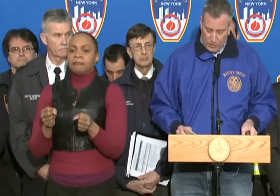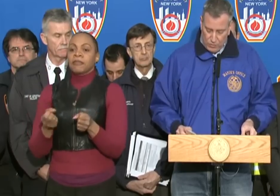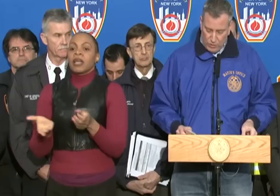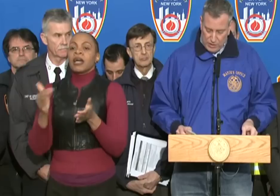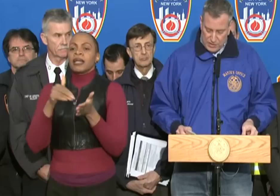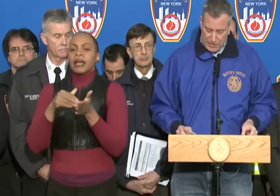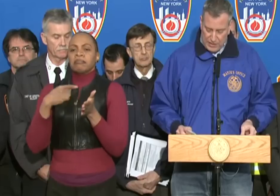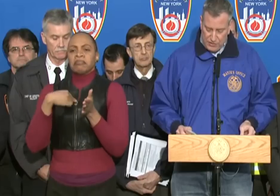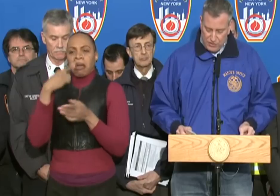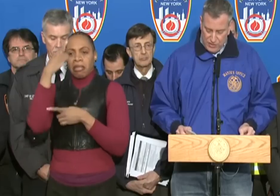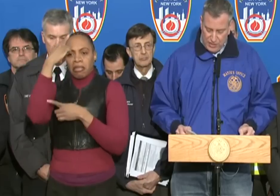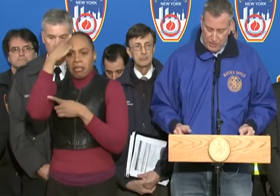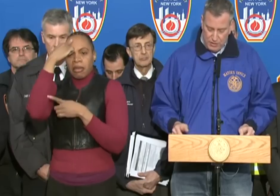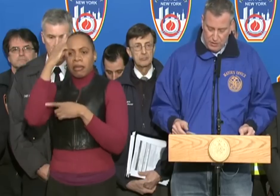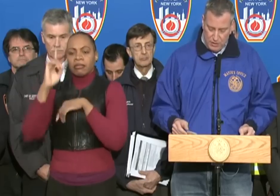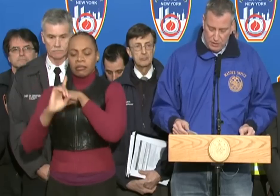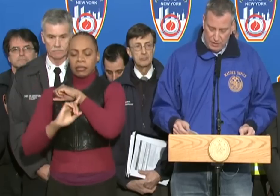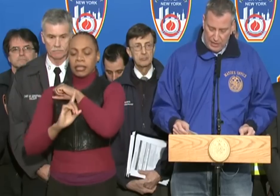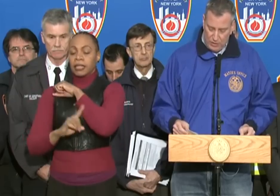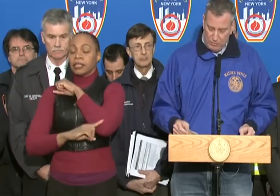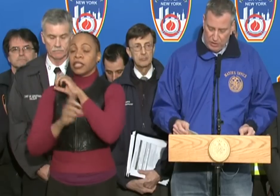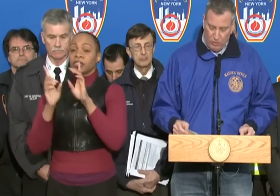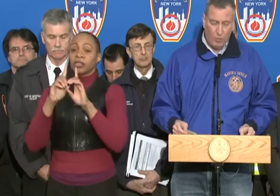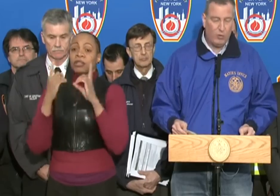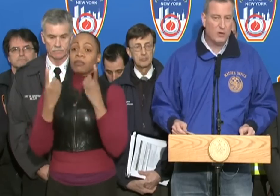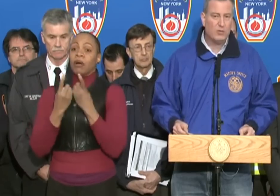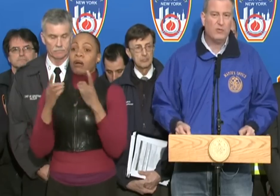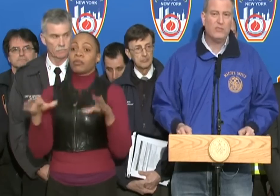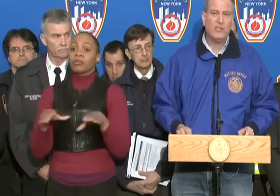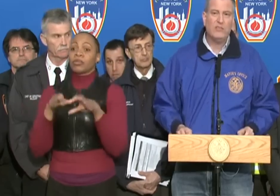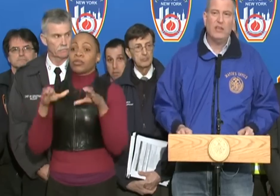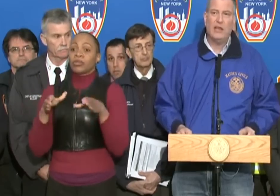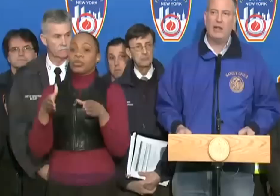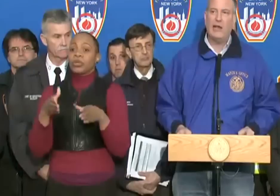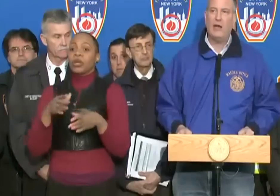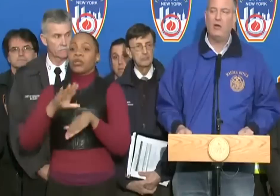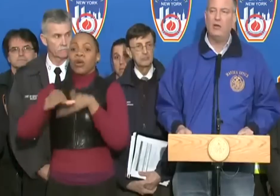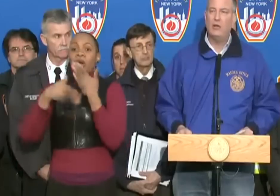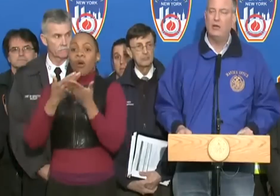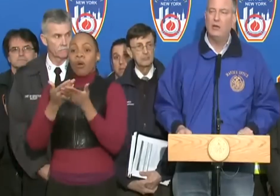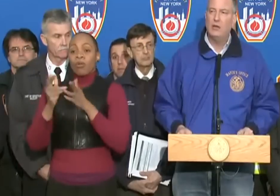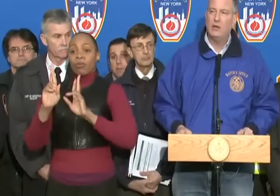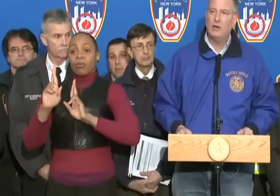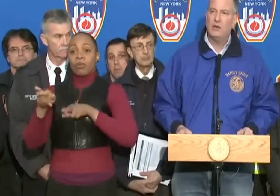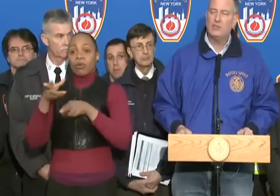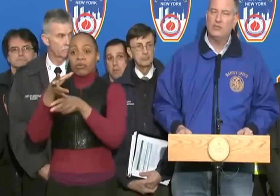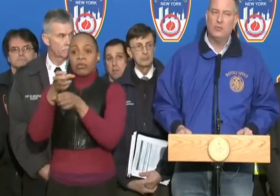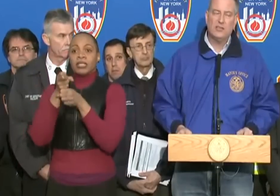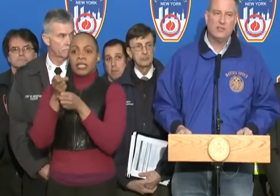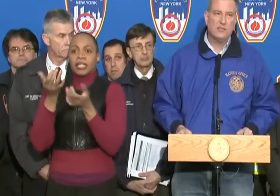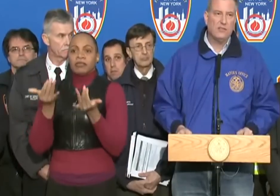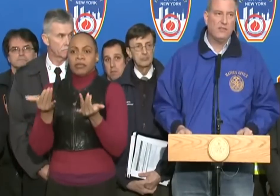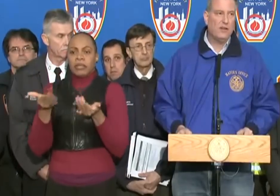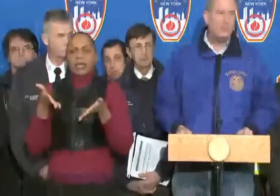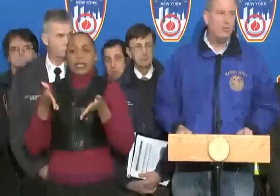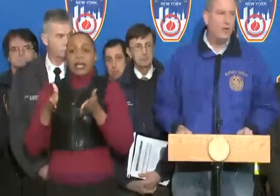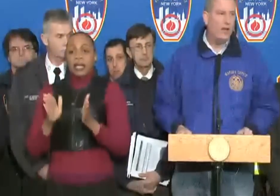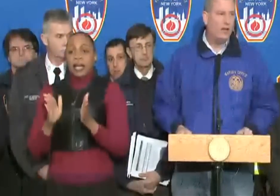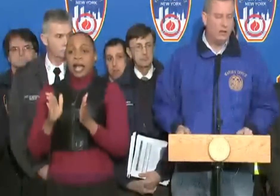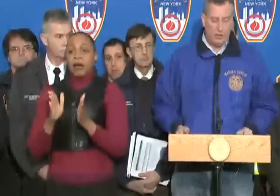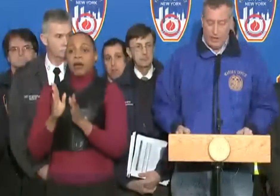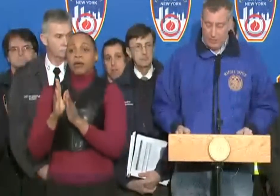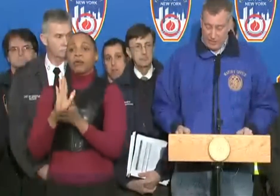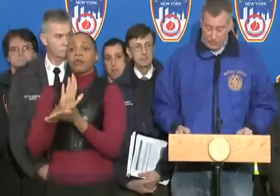Again, I think what sanitation did allowed, and by all reports we received today, allowed school buses to